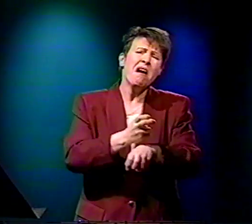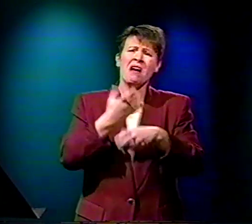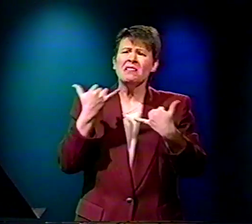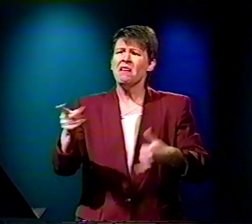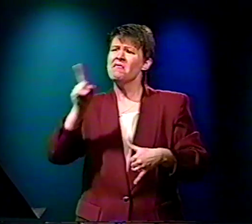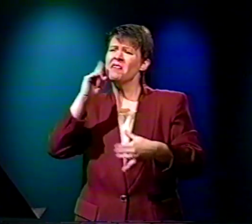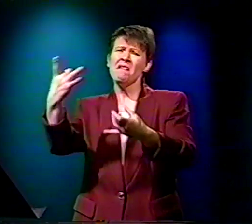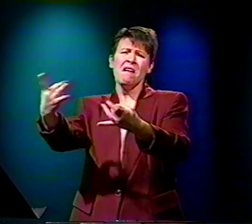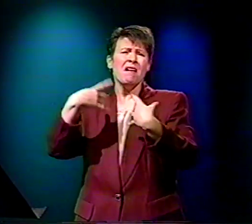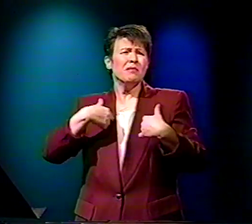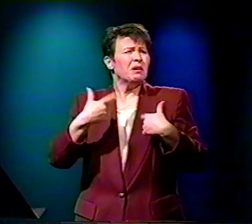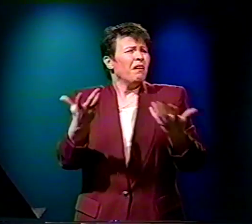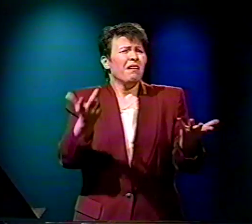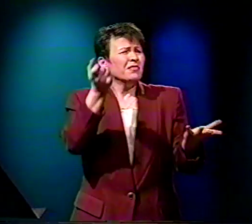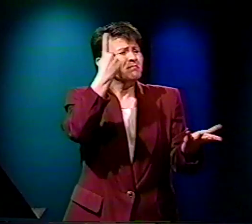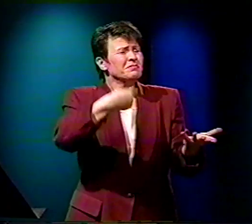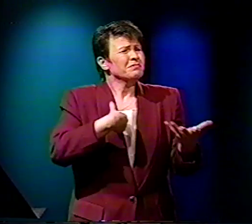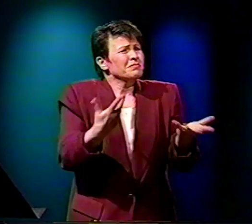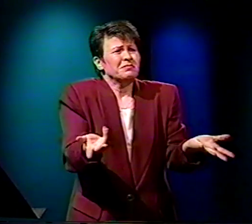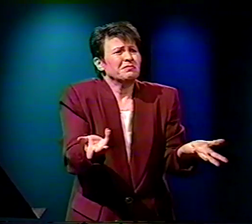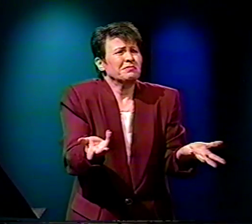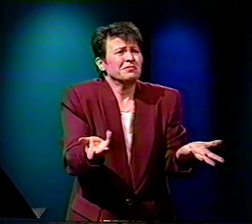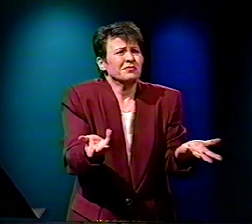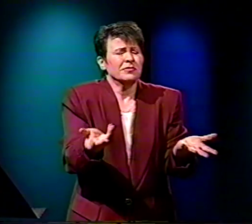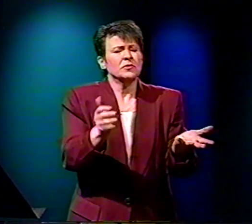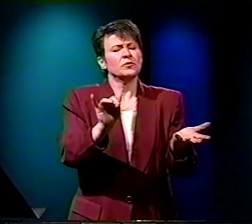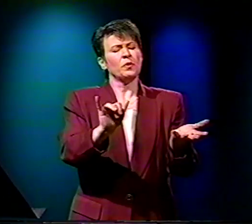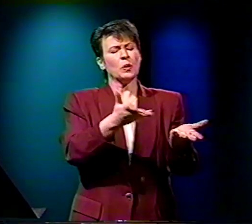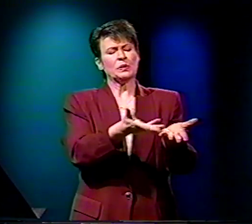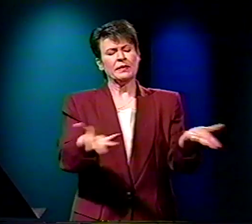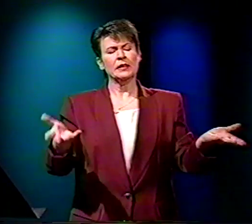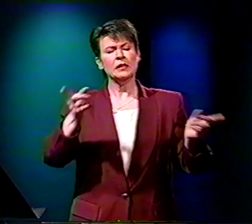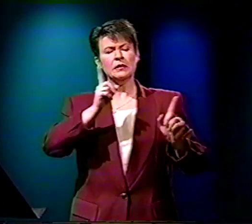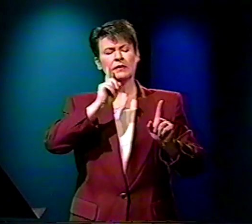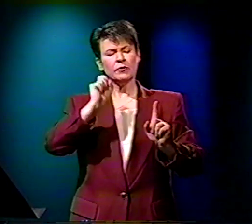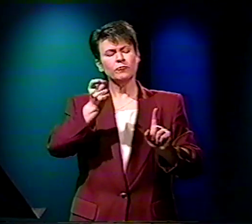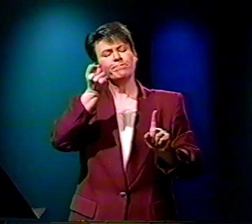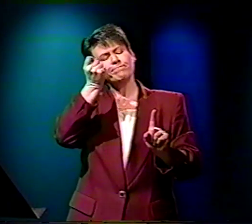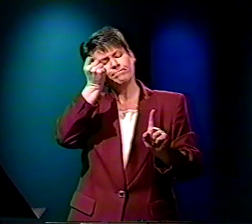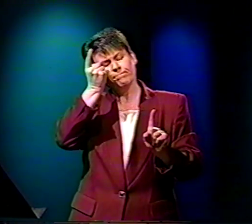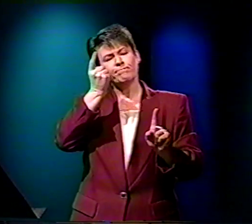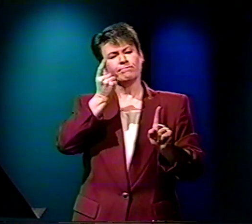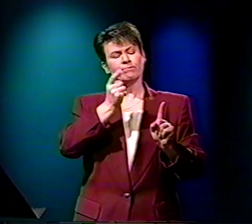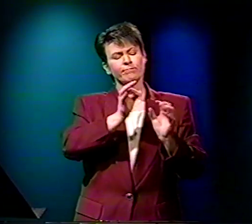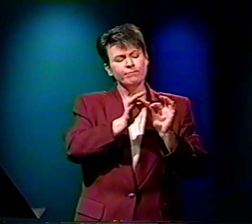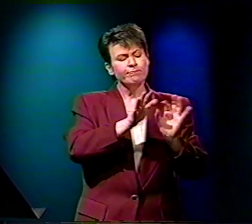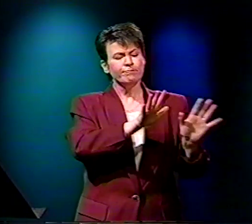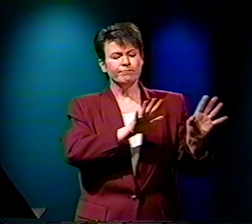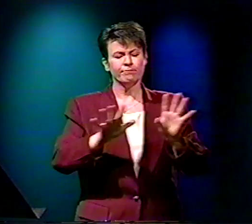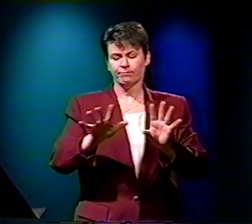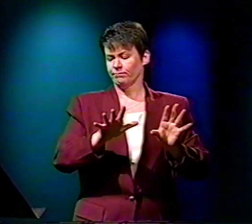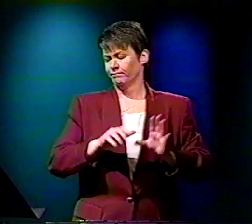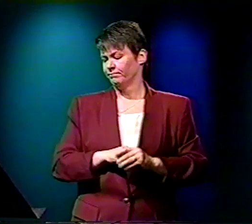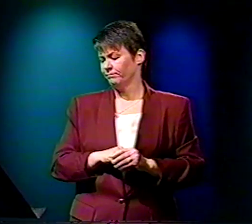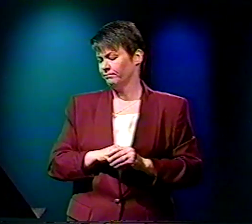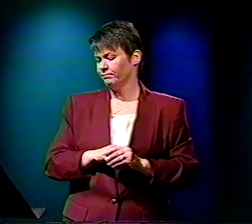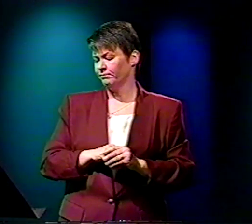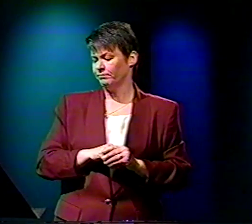hard and I studied and now deaf people hate me. I don't even understand. And deaf people need to understand that that's